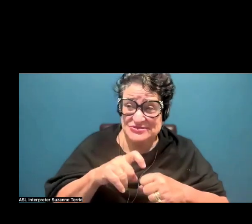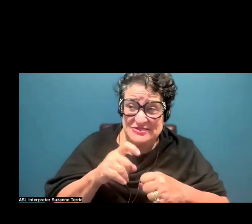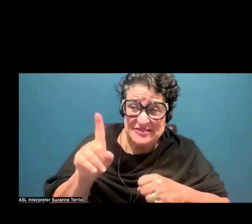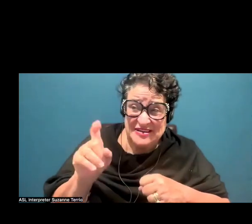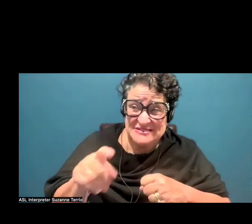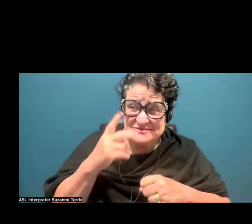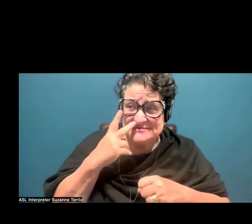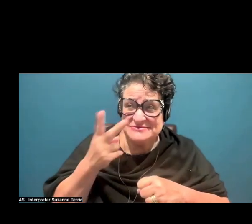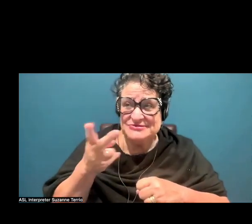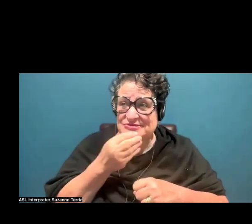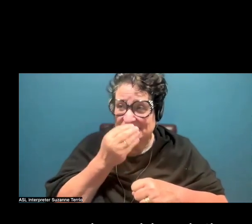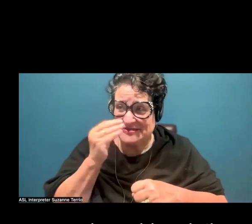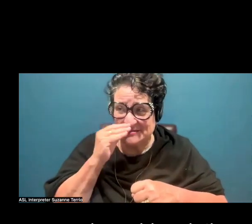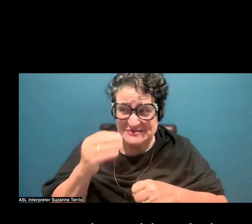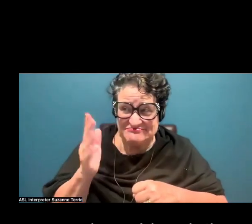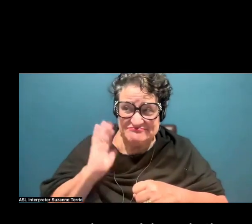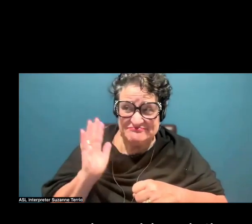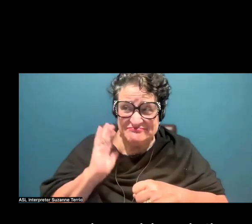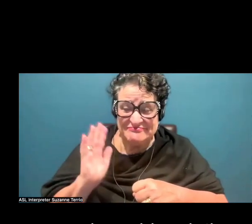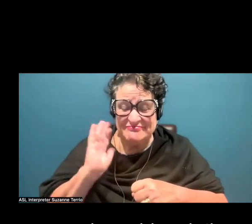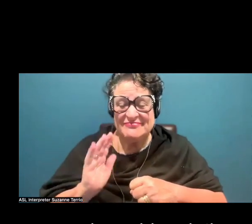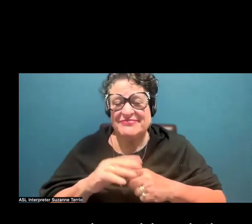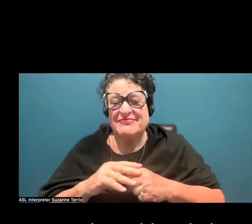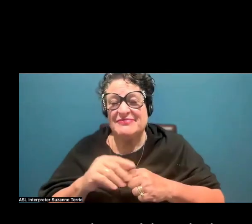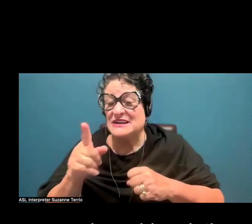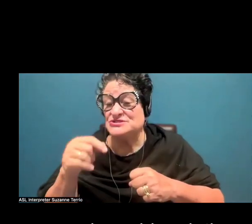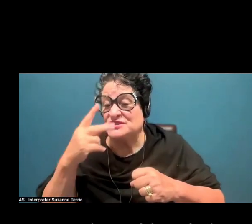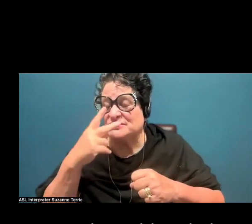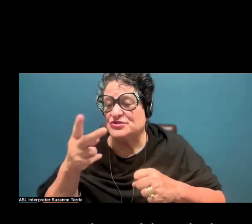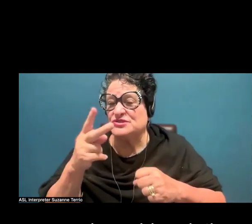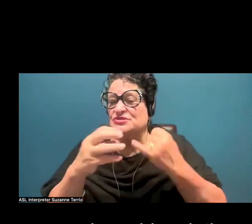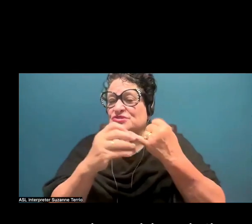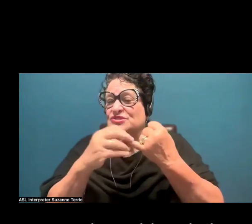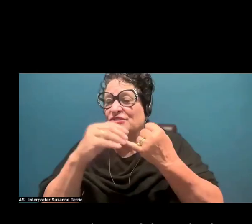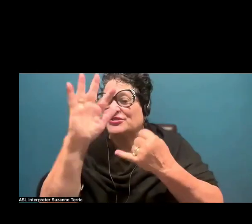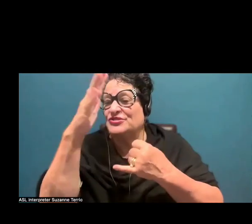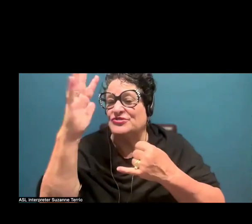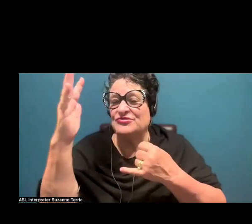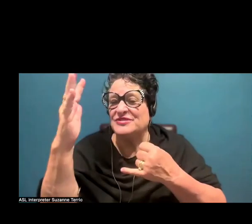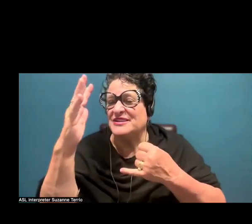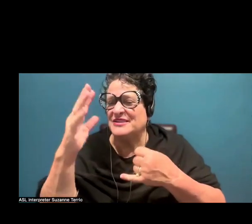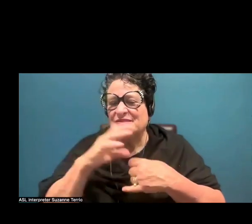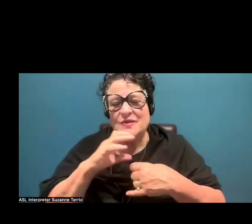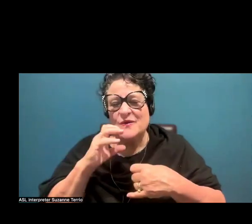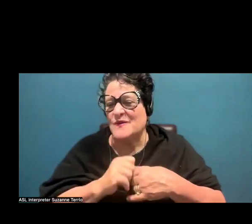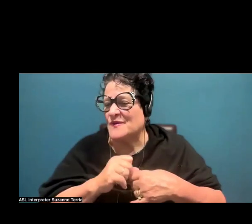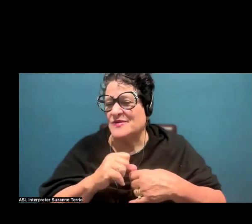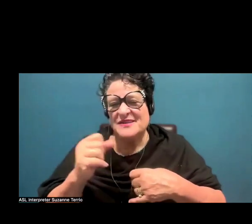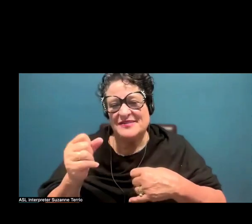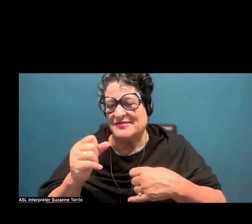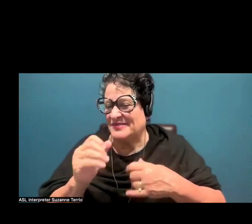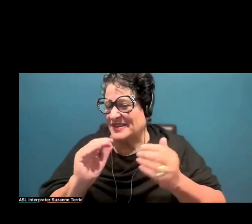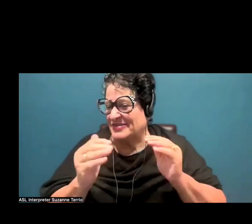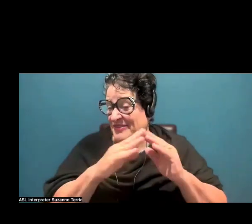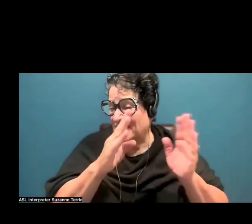sooner. What about that? She said, pointing across the garden to the cherry tree, which looked almost older than the house itself. Has it been